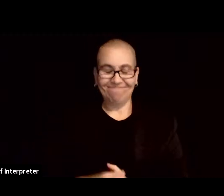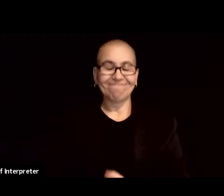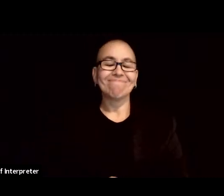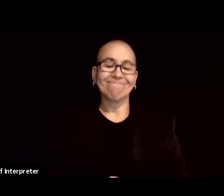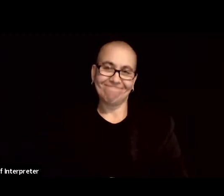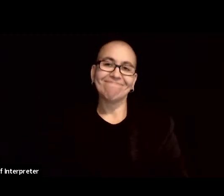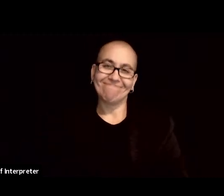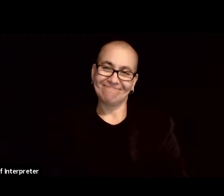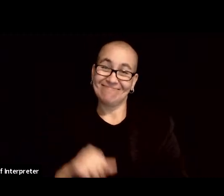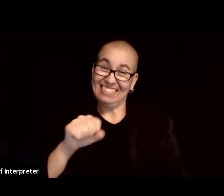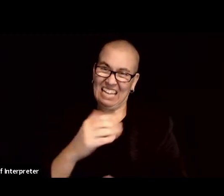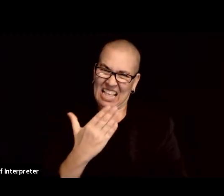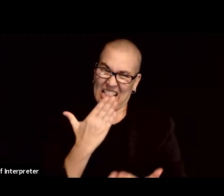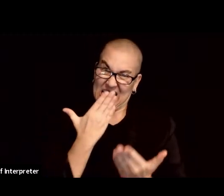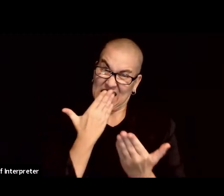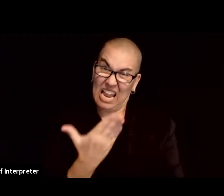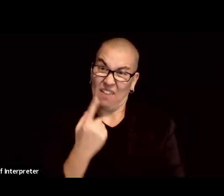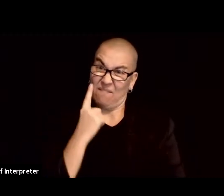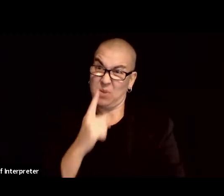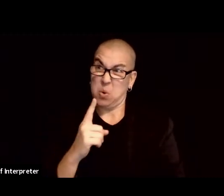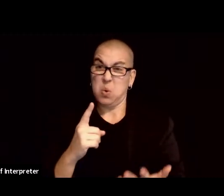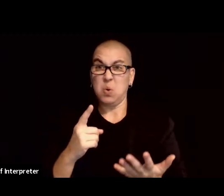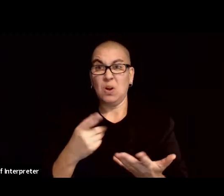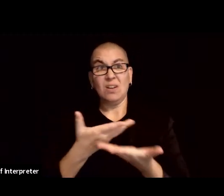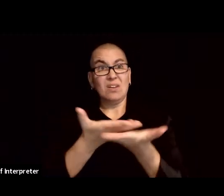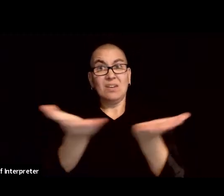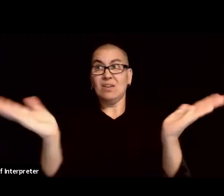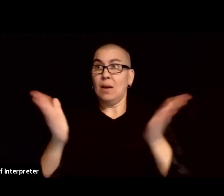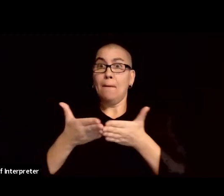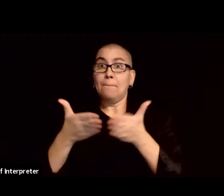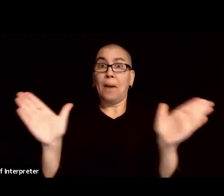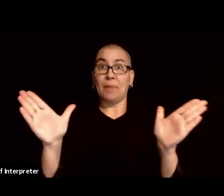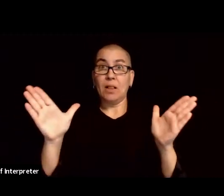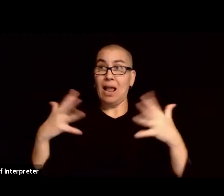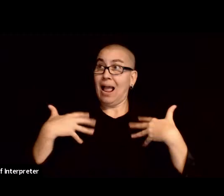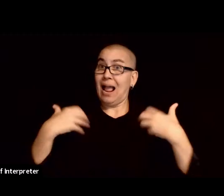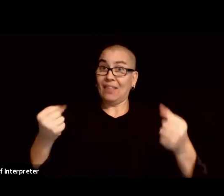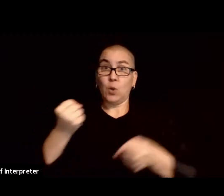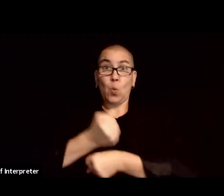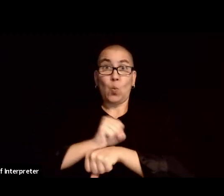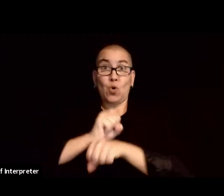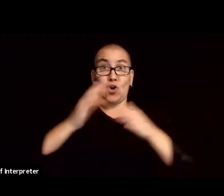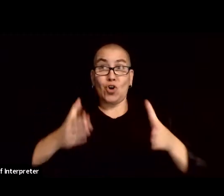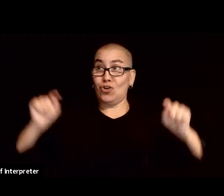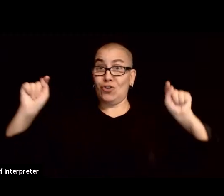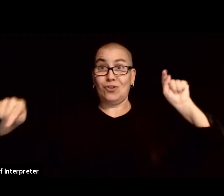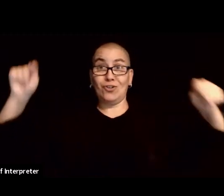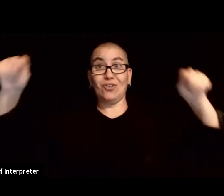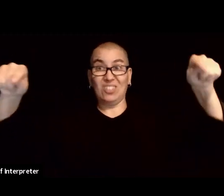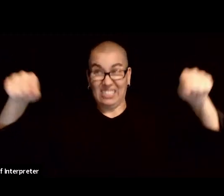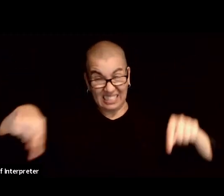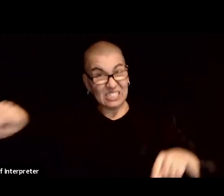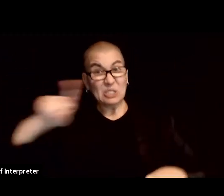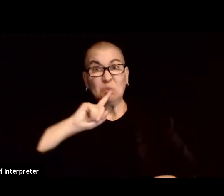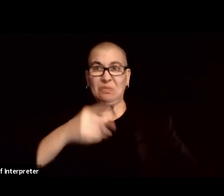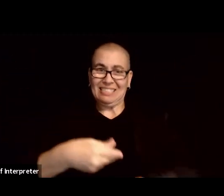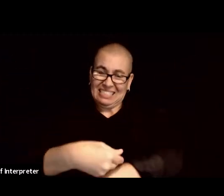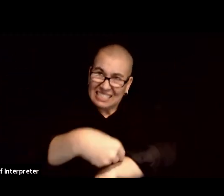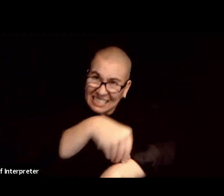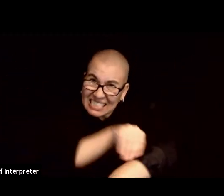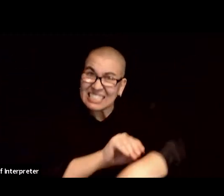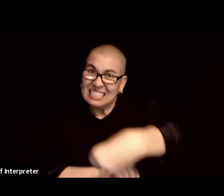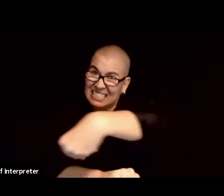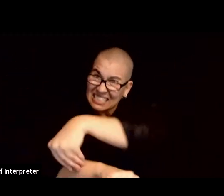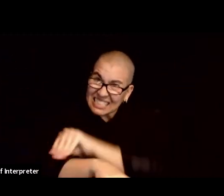workers at the state health department, at local health departments that are working feverishly to try to keep up with